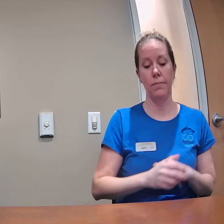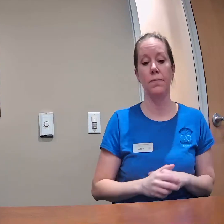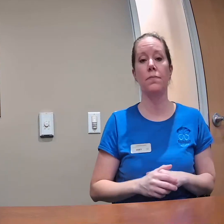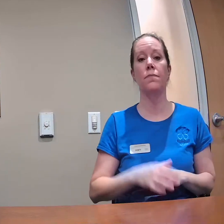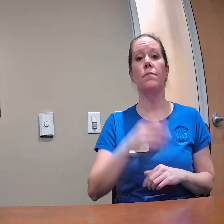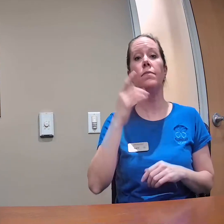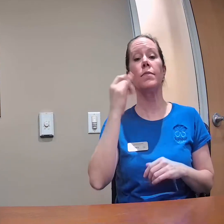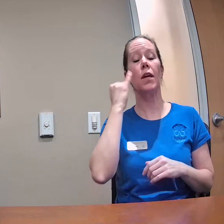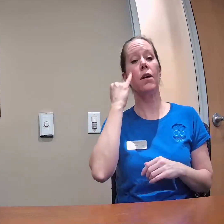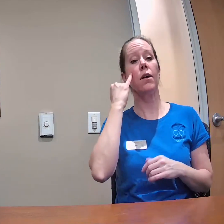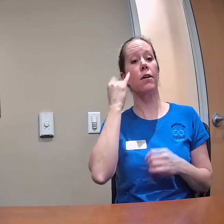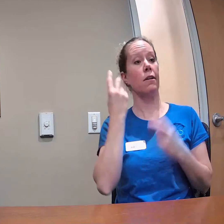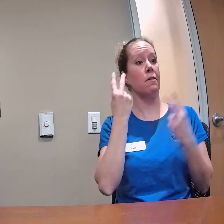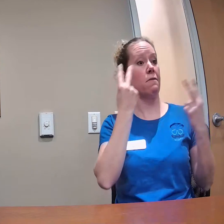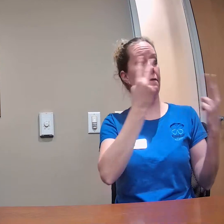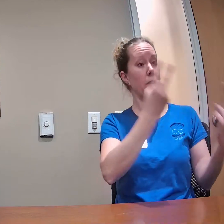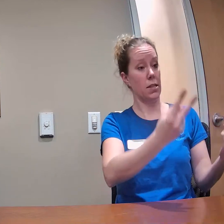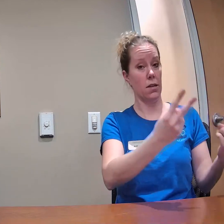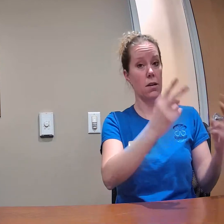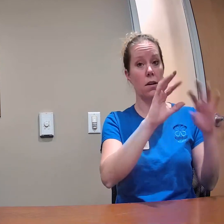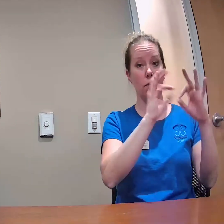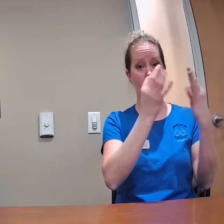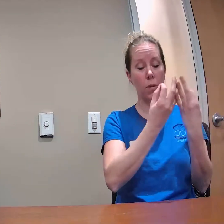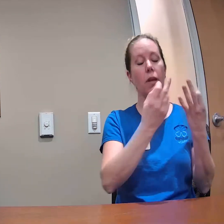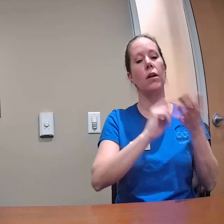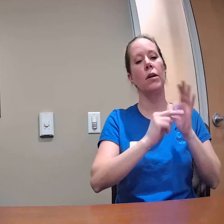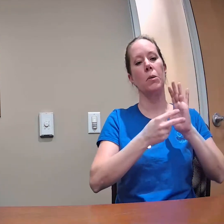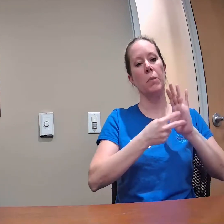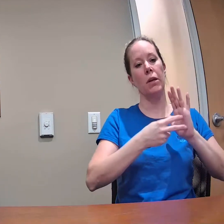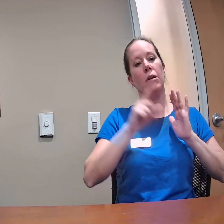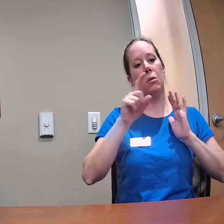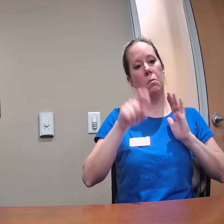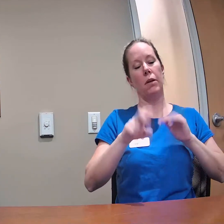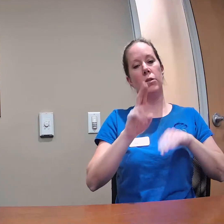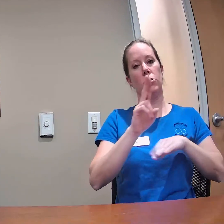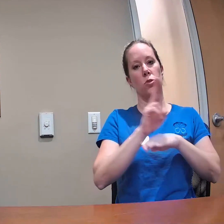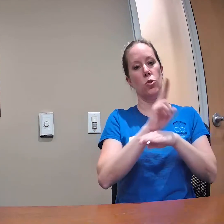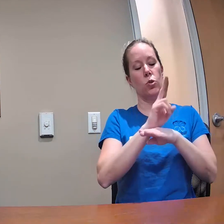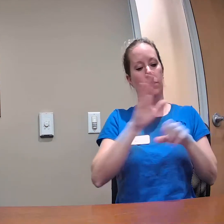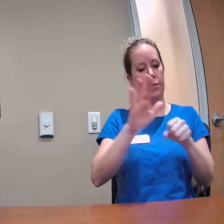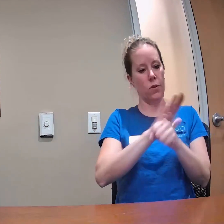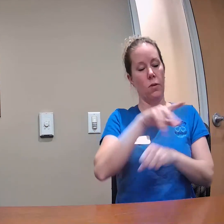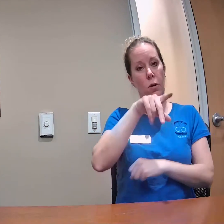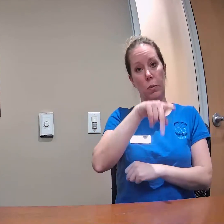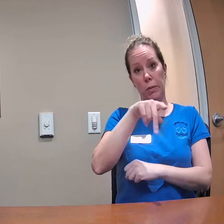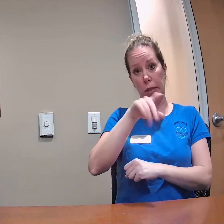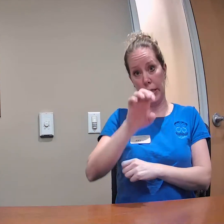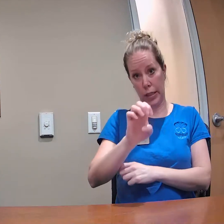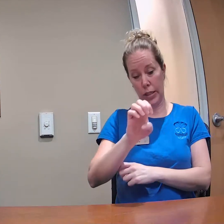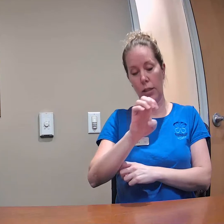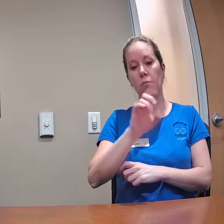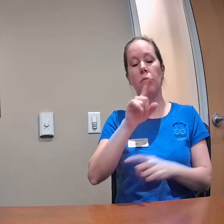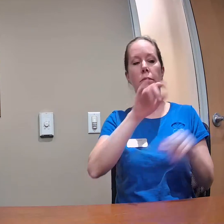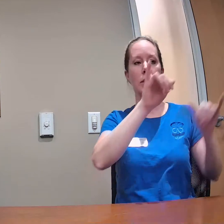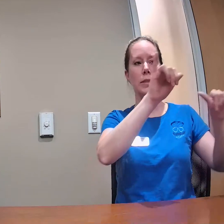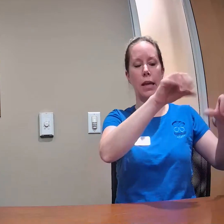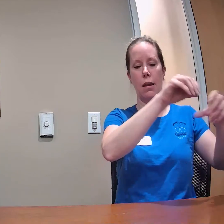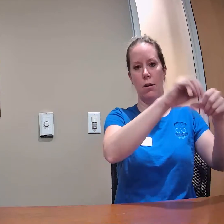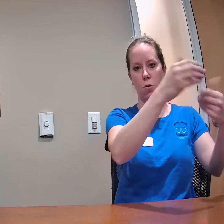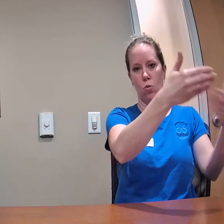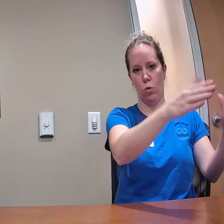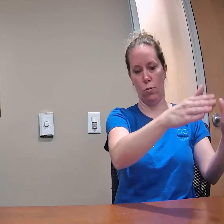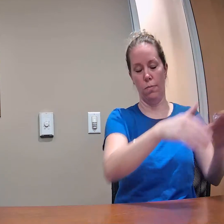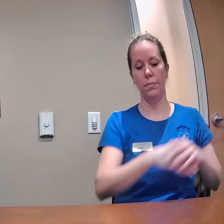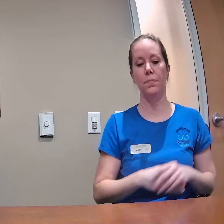the resident's room, and they must wear full and appropriate PPE. If there are two residents